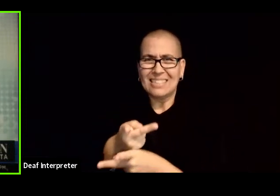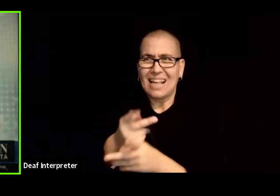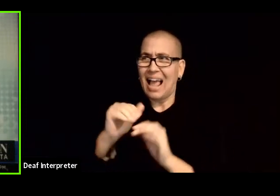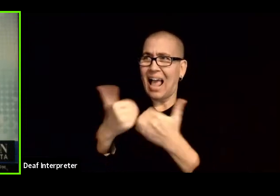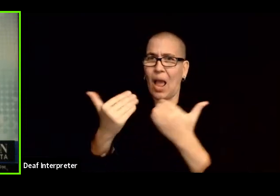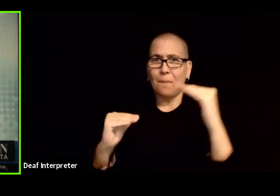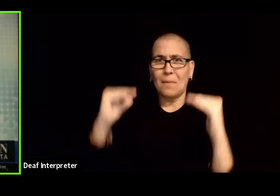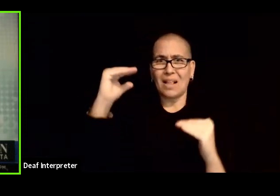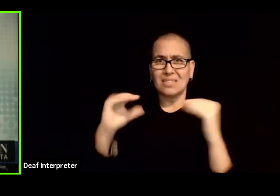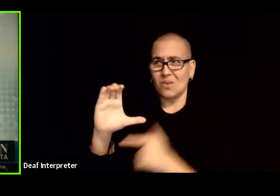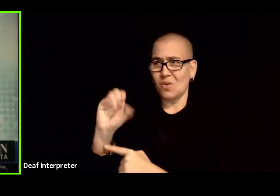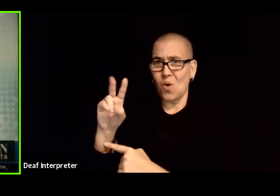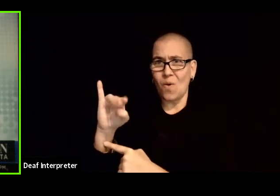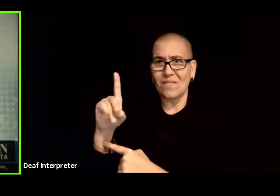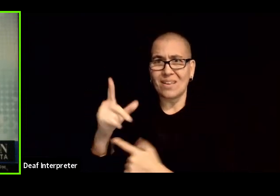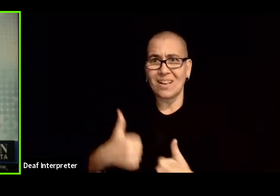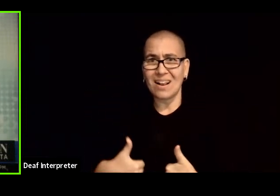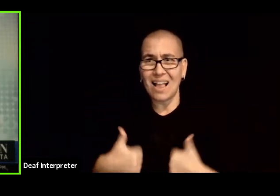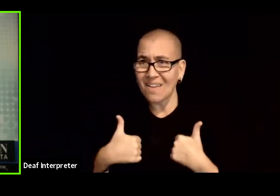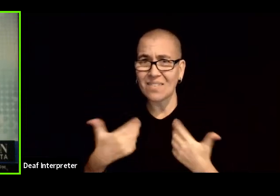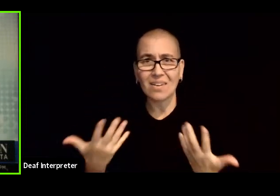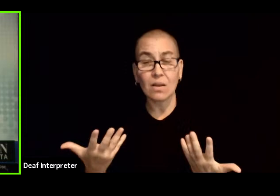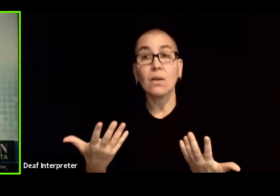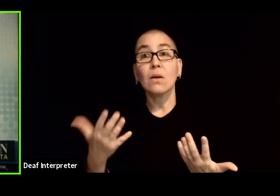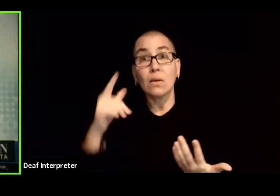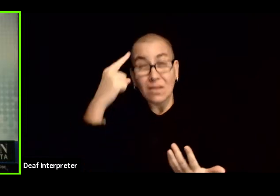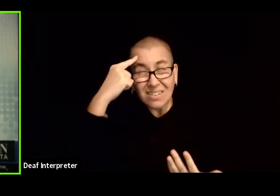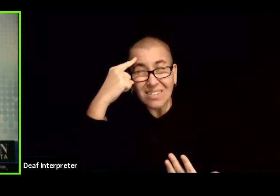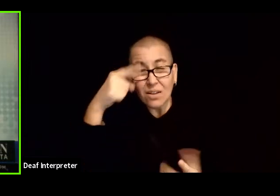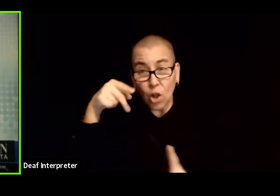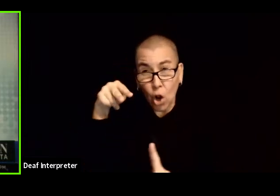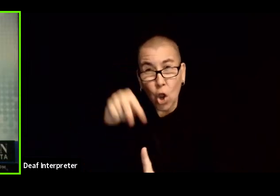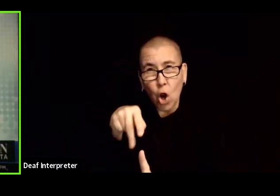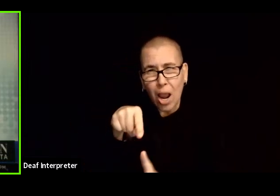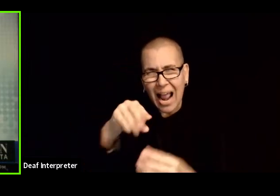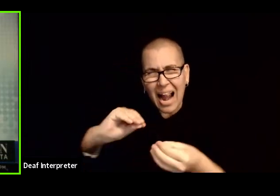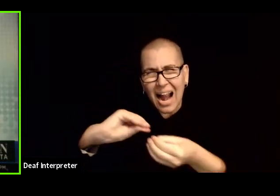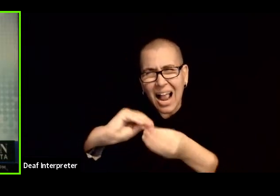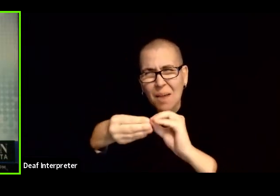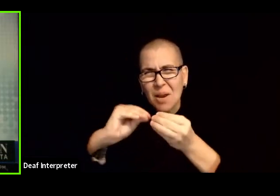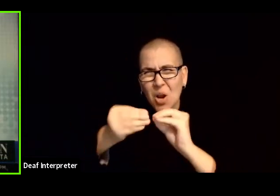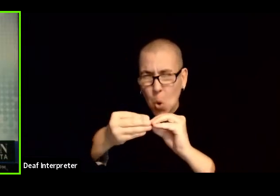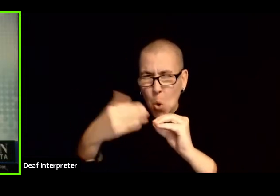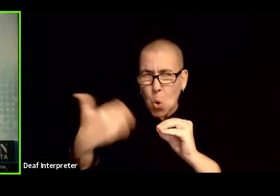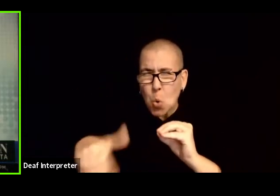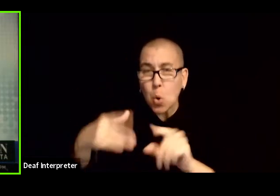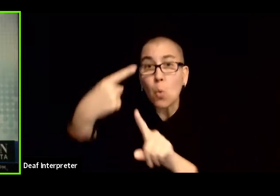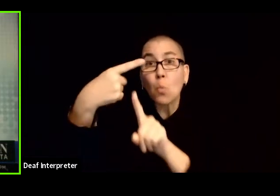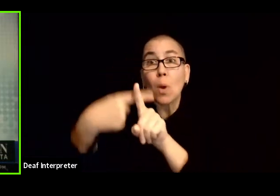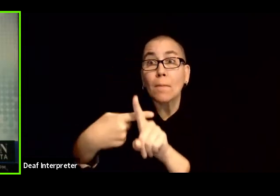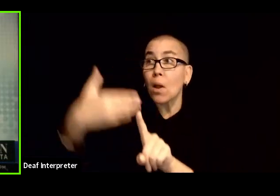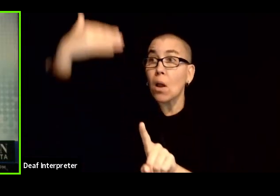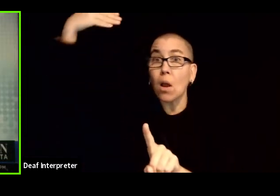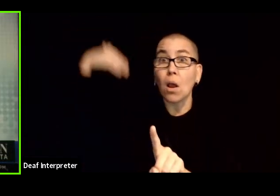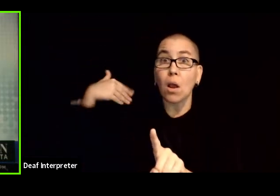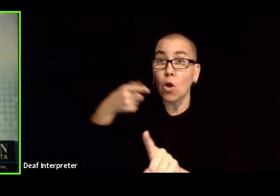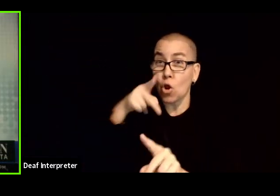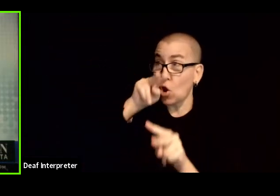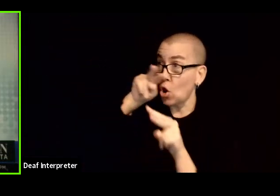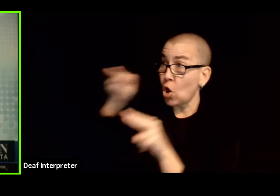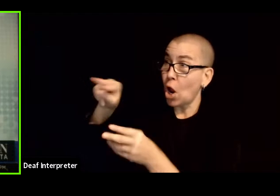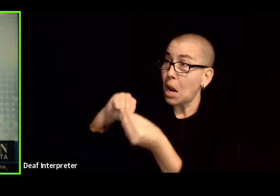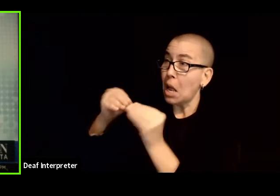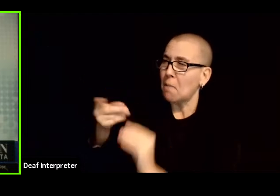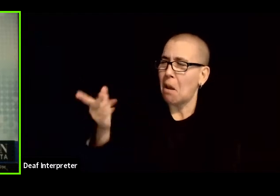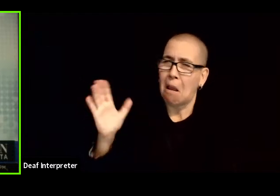we were doing a couple of months ago that were less risky then, with less disease circulating in the community, are riskier